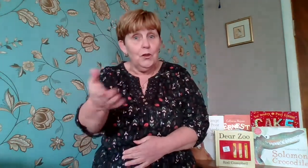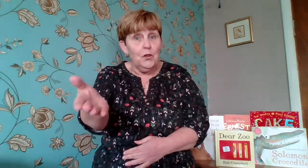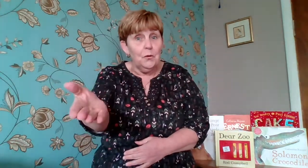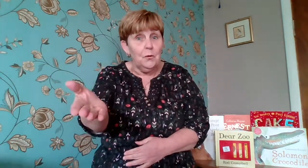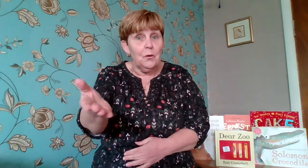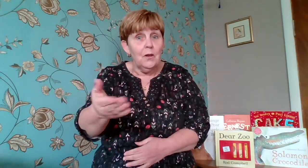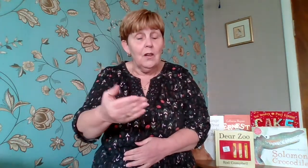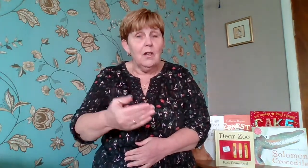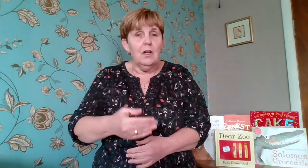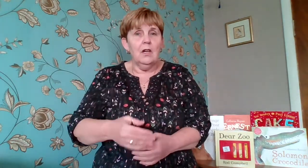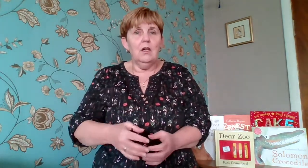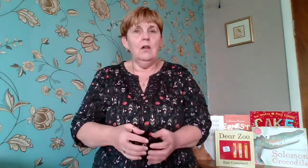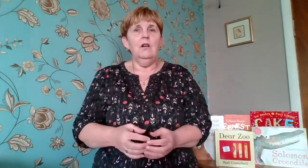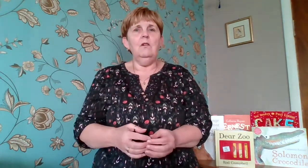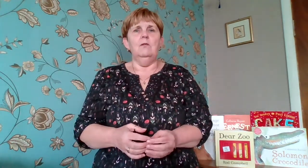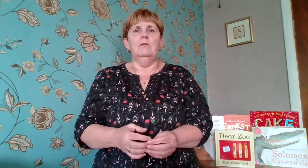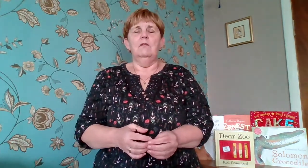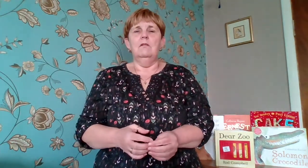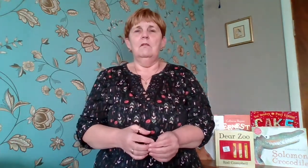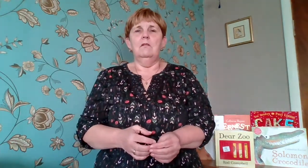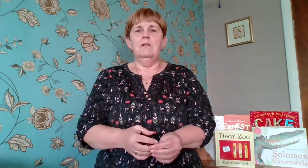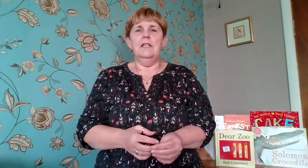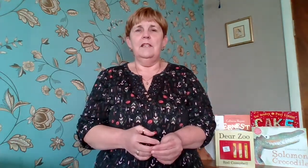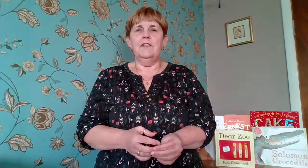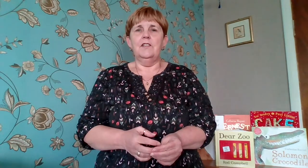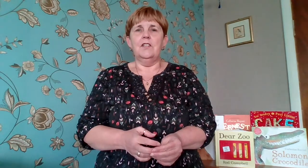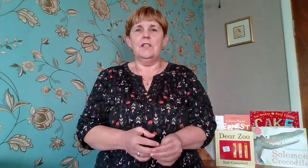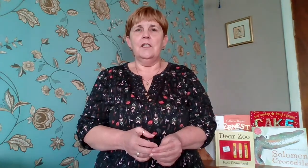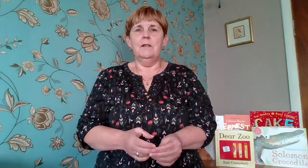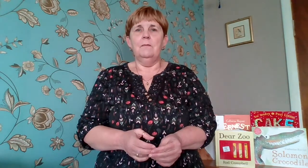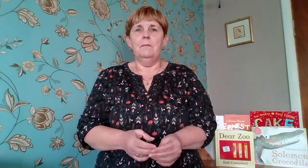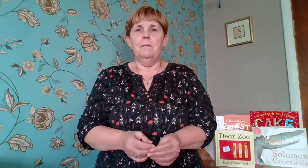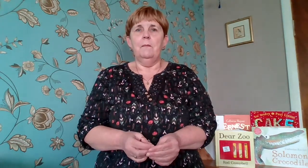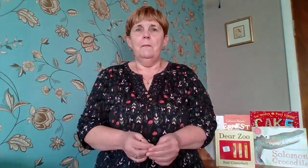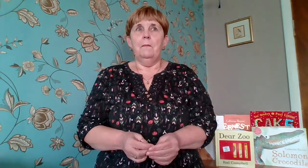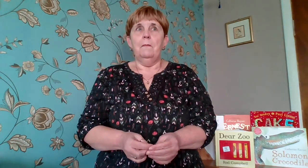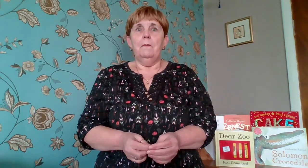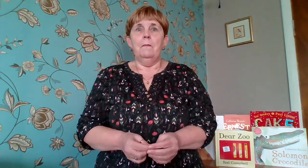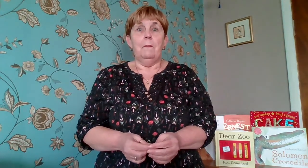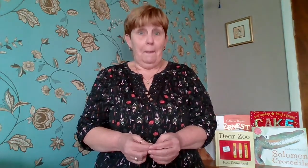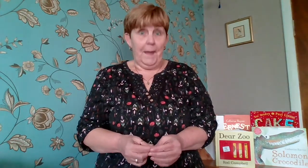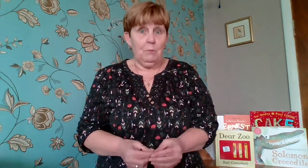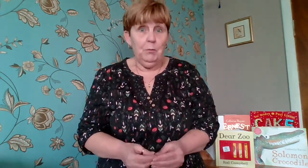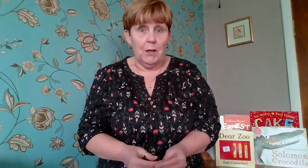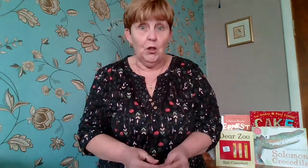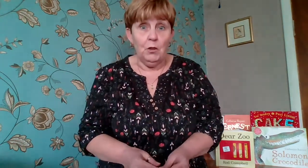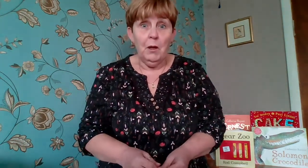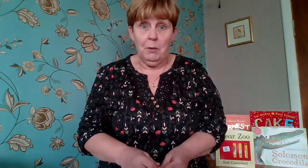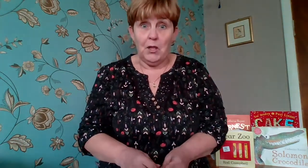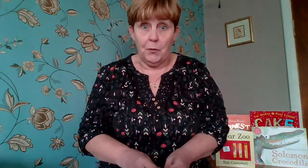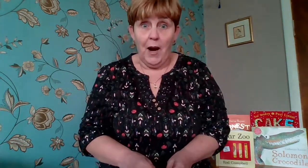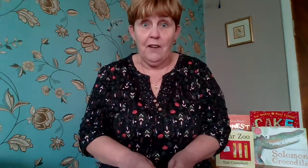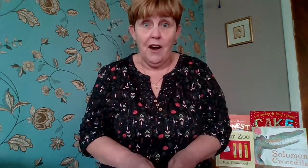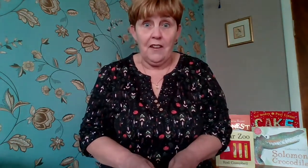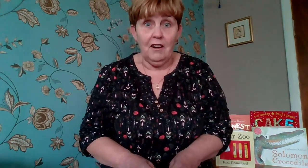you. Oh, said the villagers. That would be good, because we are rather